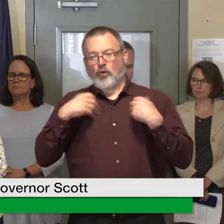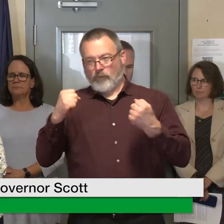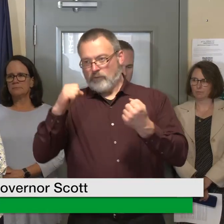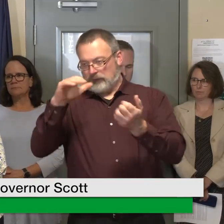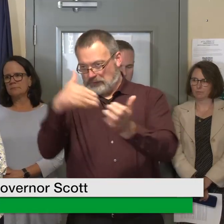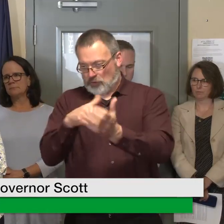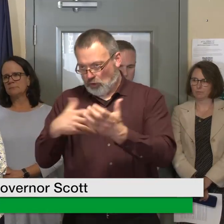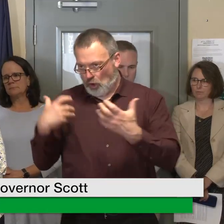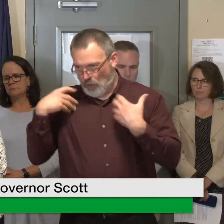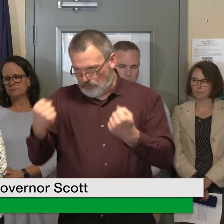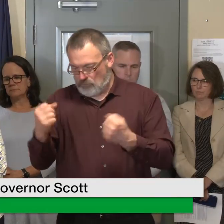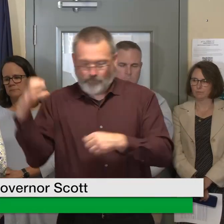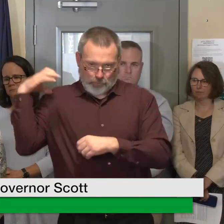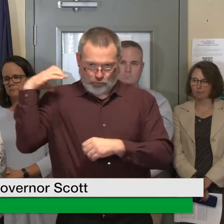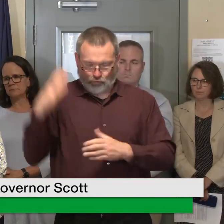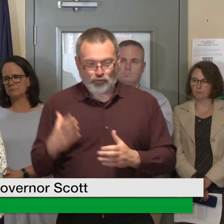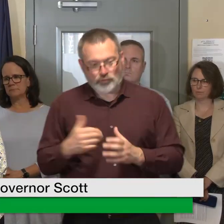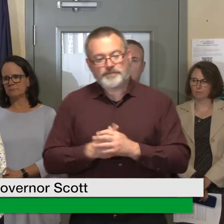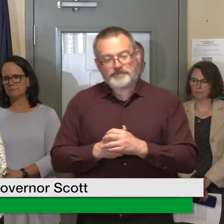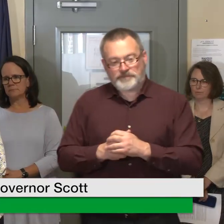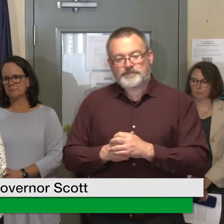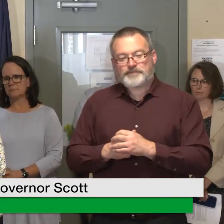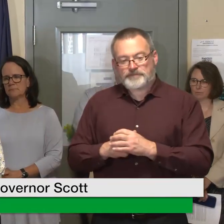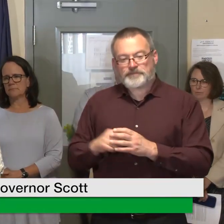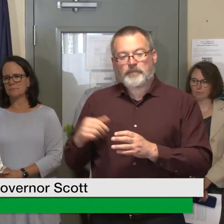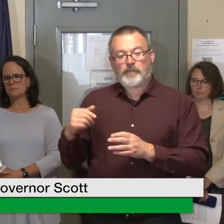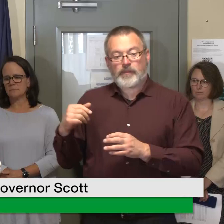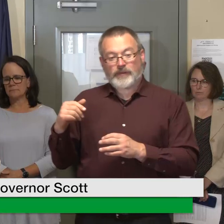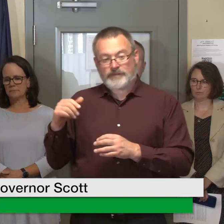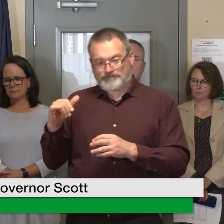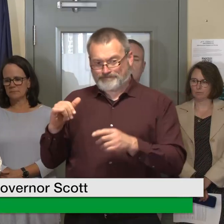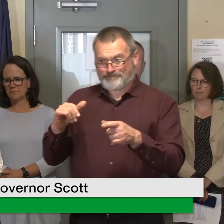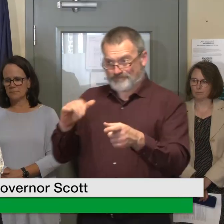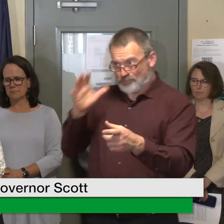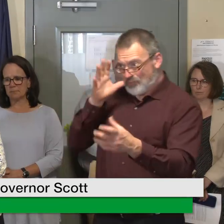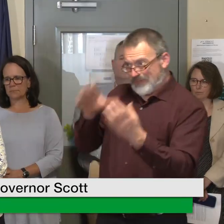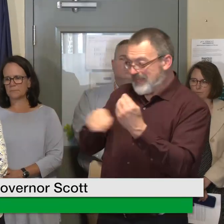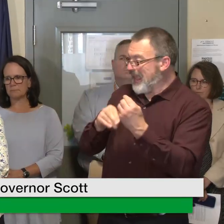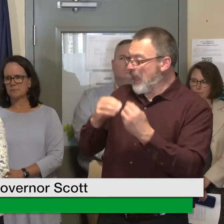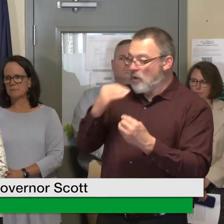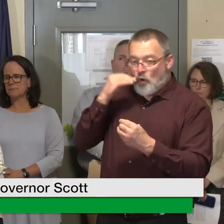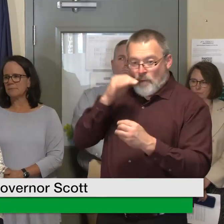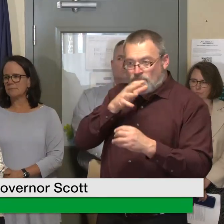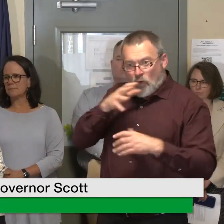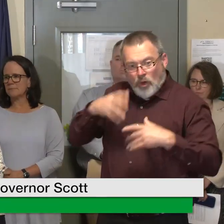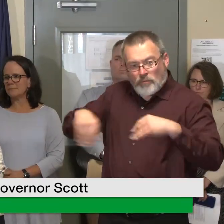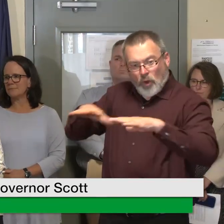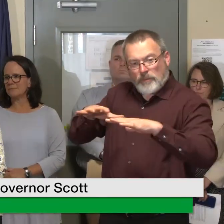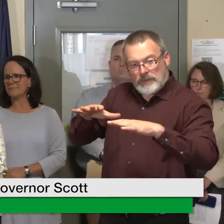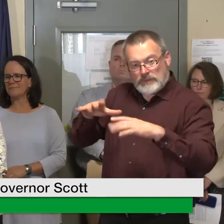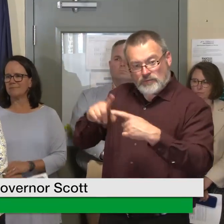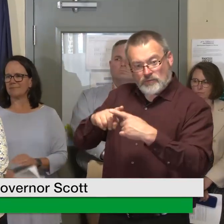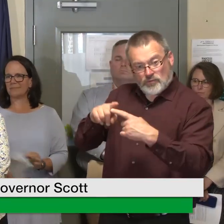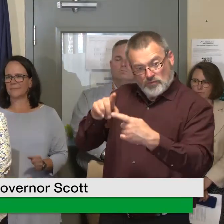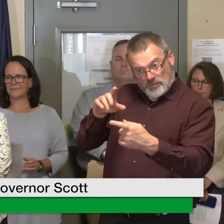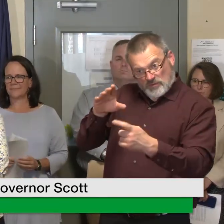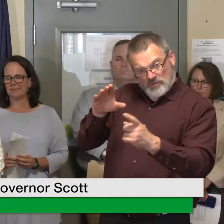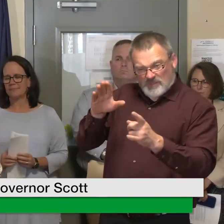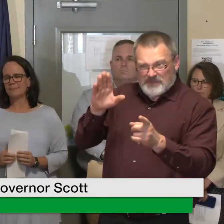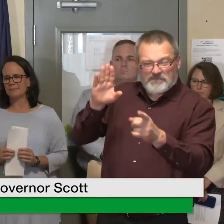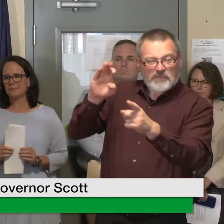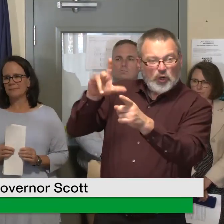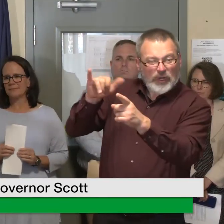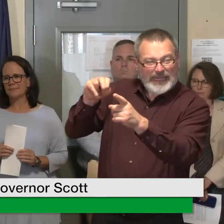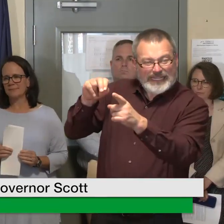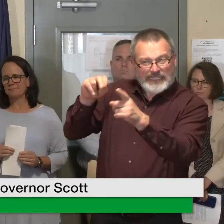Secretary Moore had indicated, with the home farm property around the roundabout in, is that Berlin or still